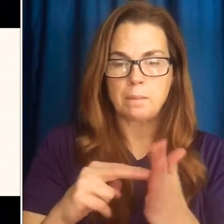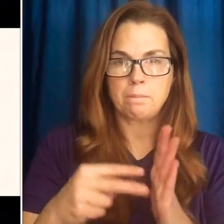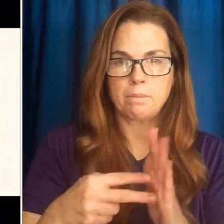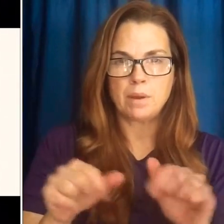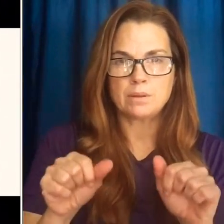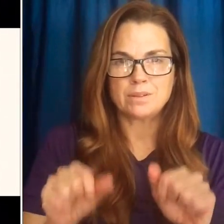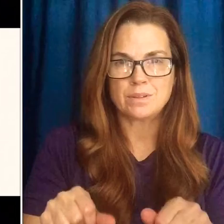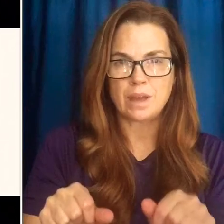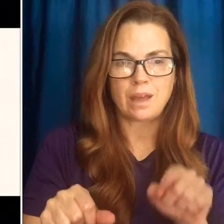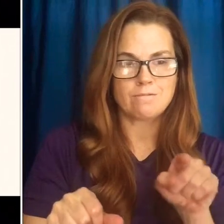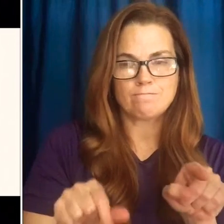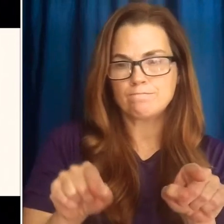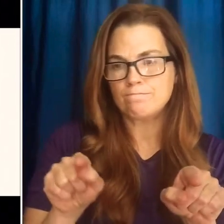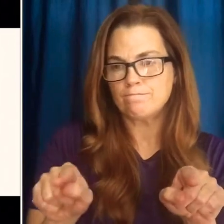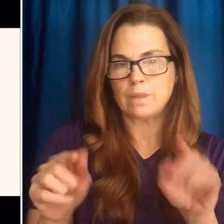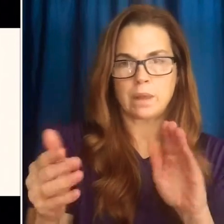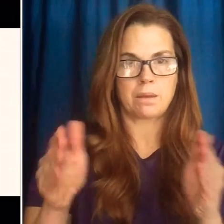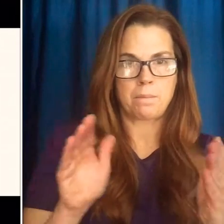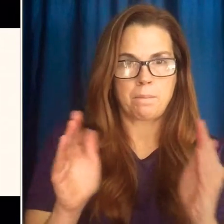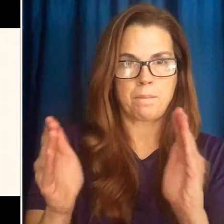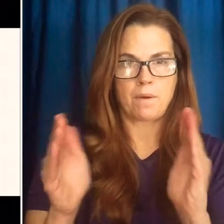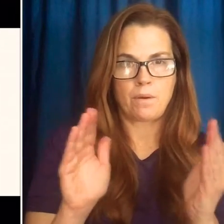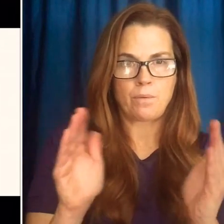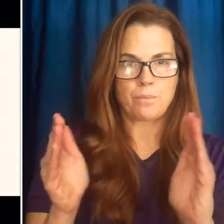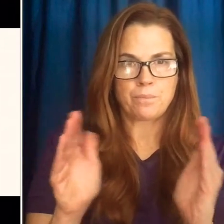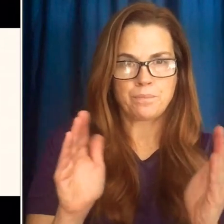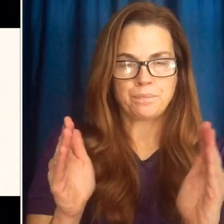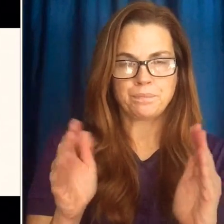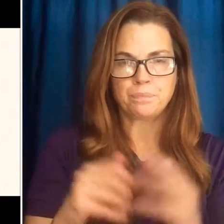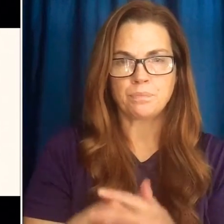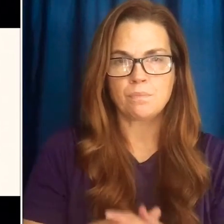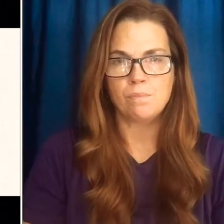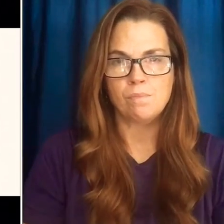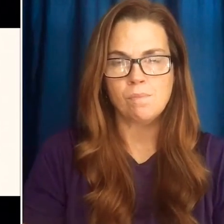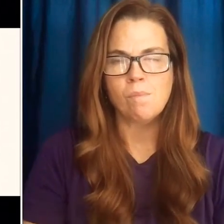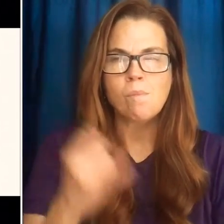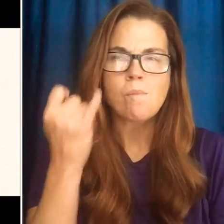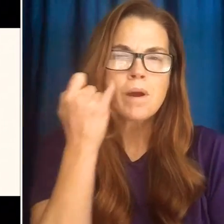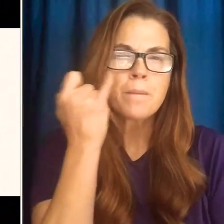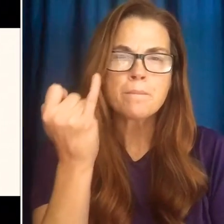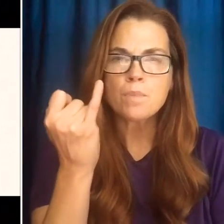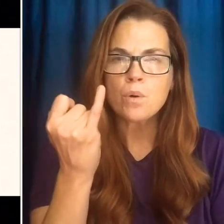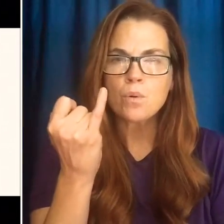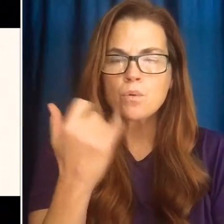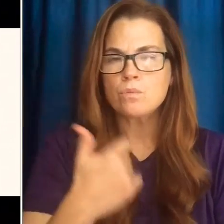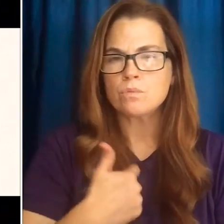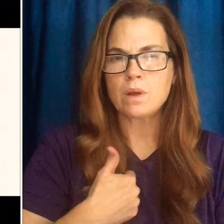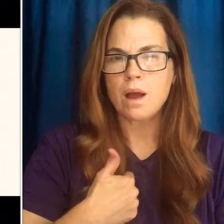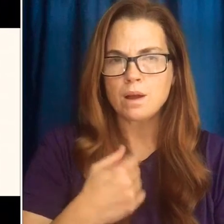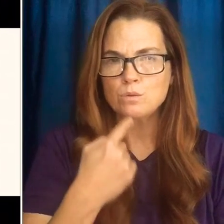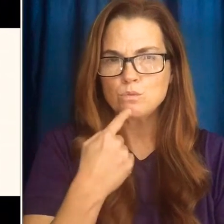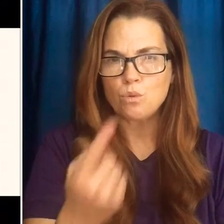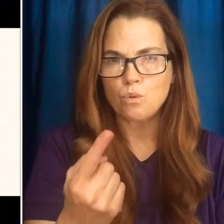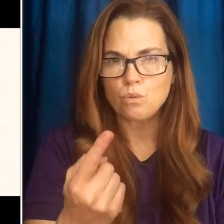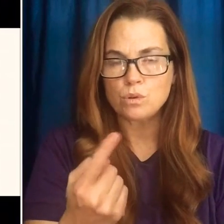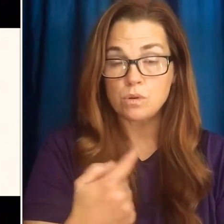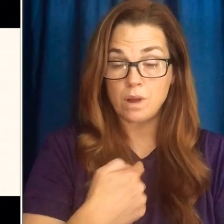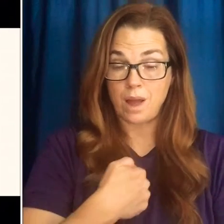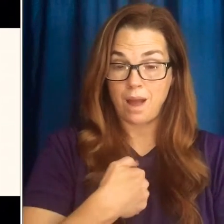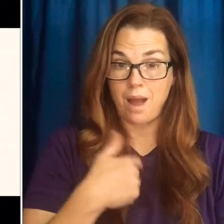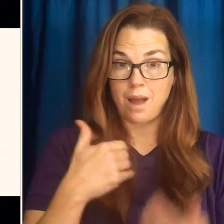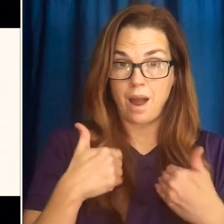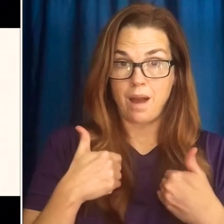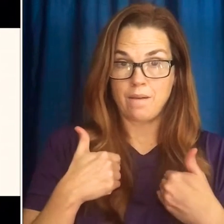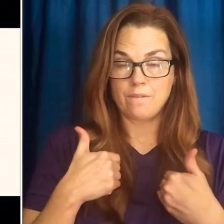If I told you that I had 3/5 of a dollar and we knew that